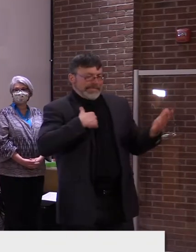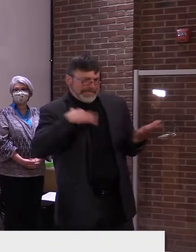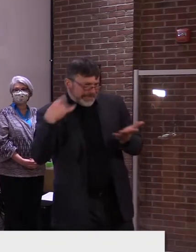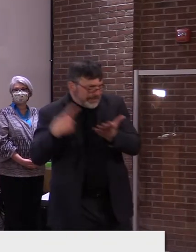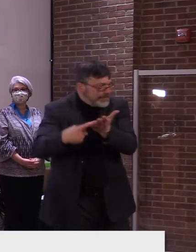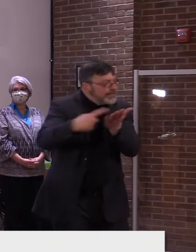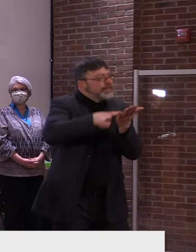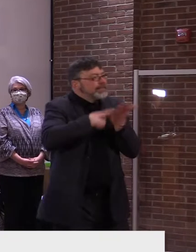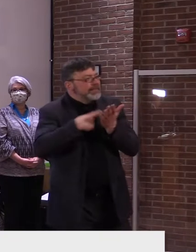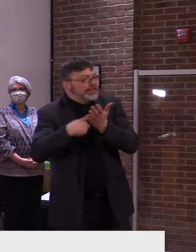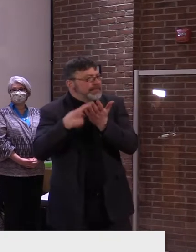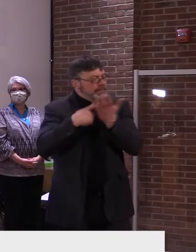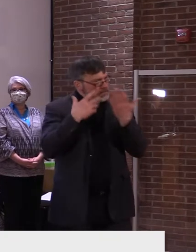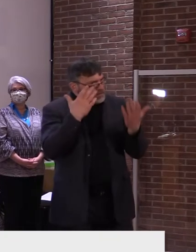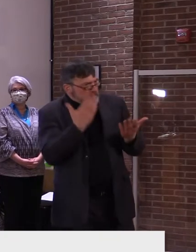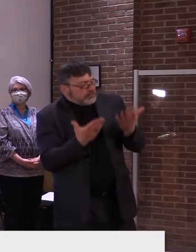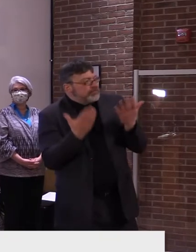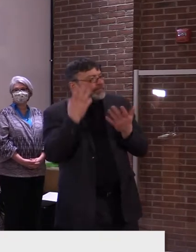plan is